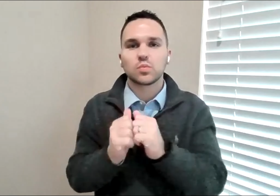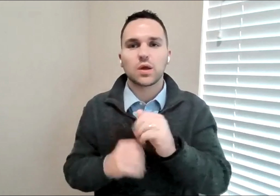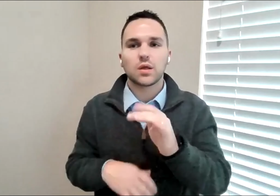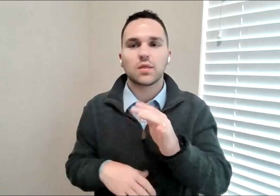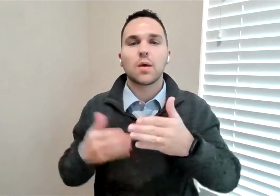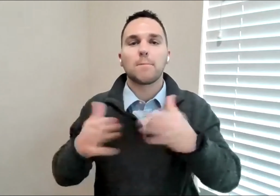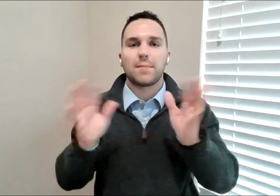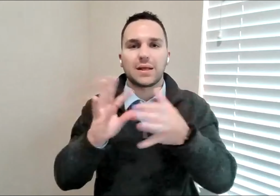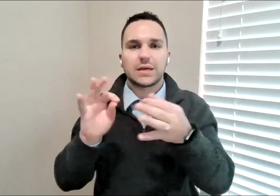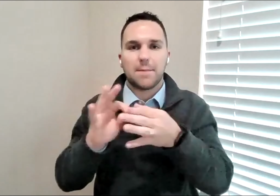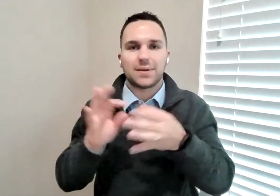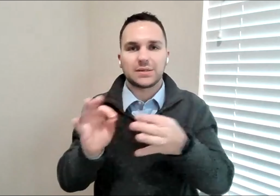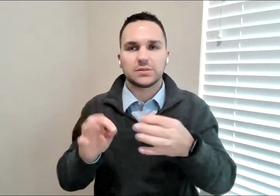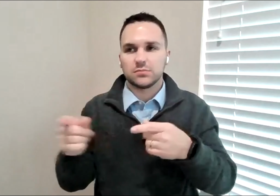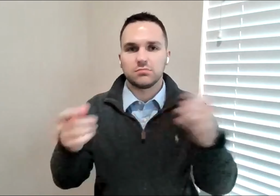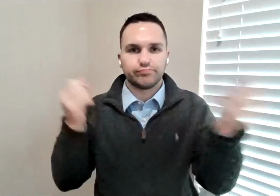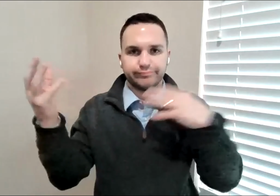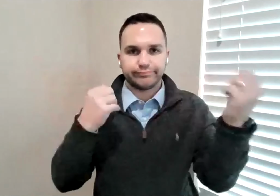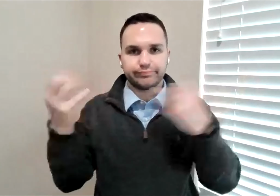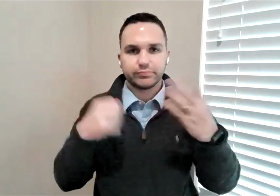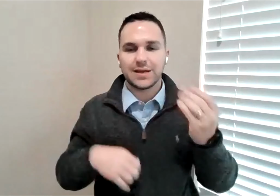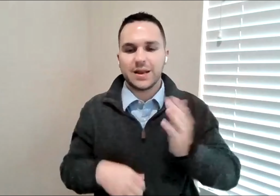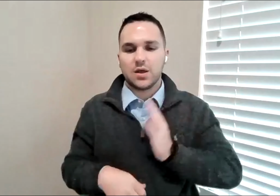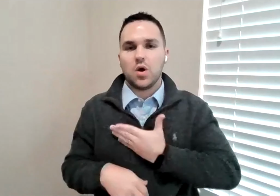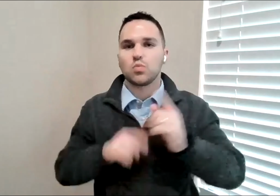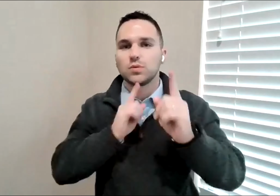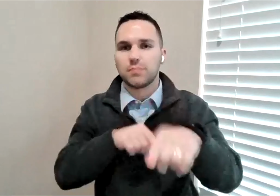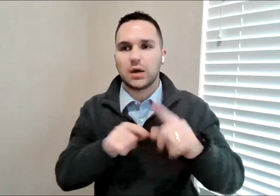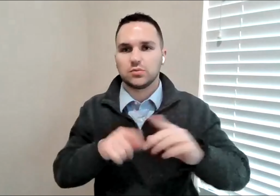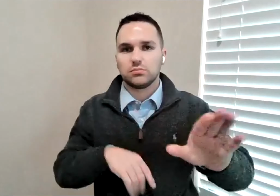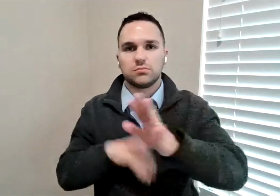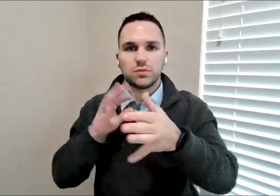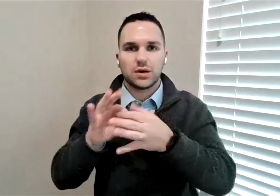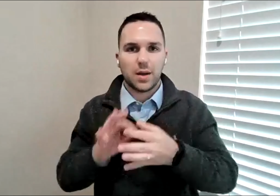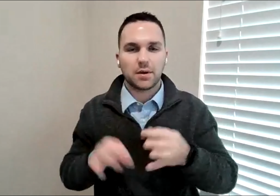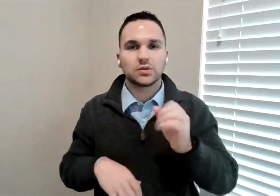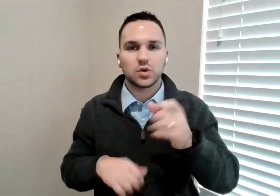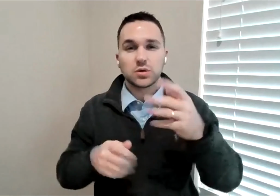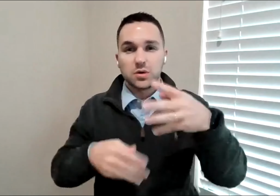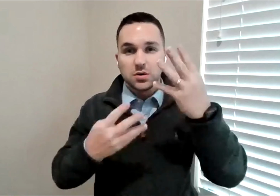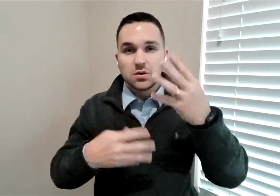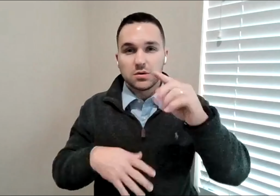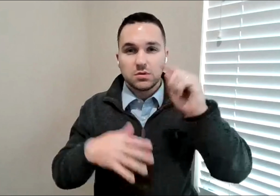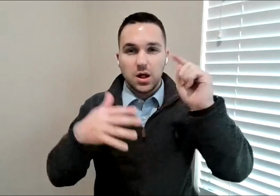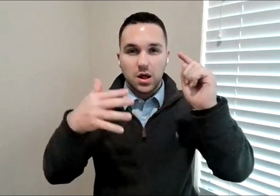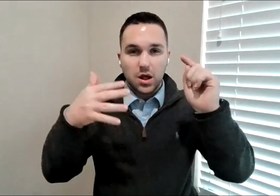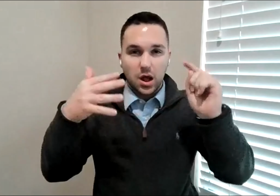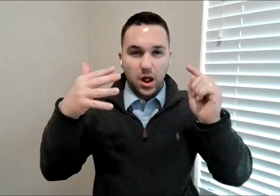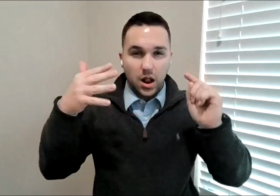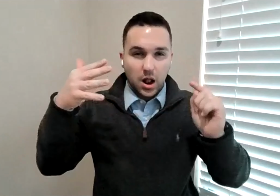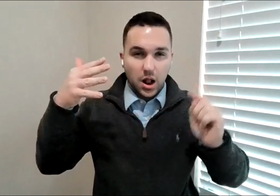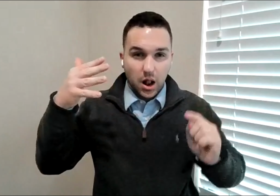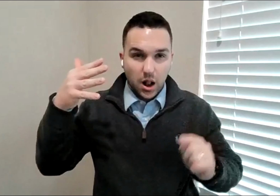public comments that we received in our response to those comments. So you scroll all the way down to get to the actual